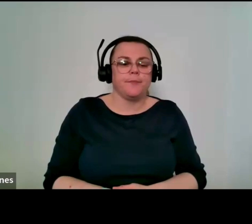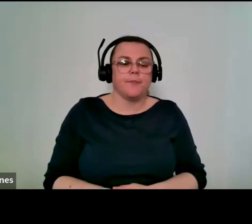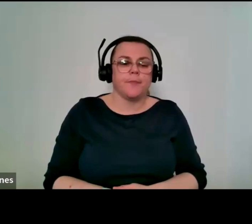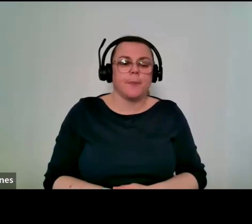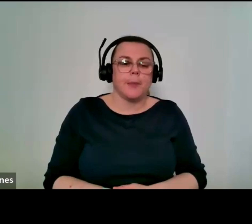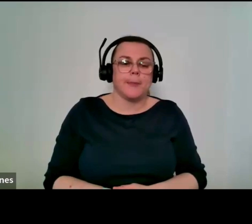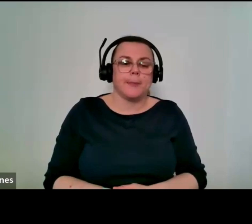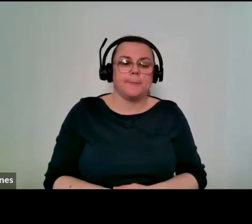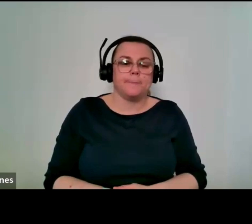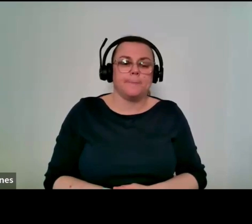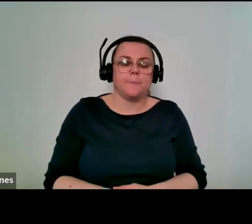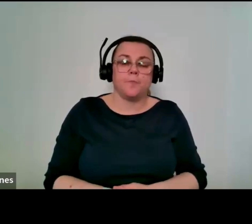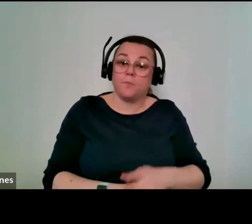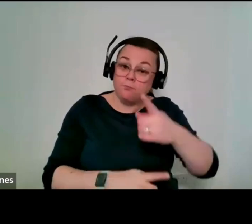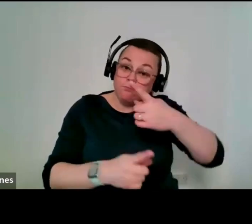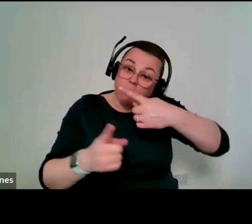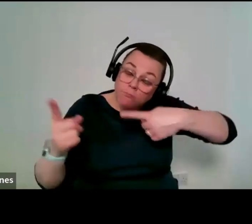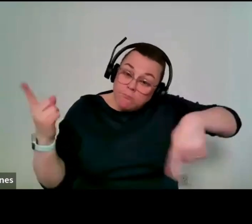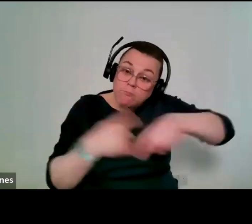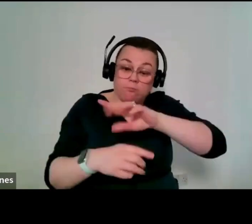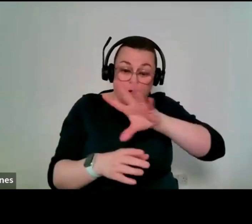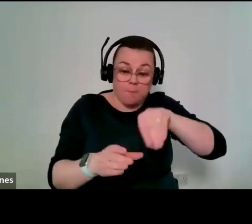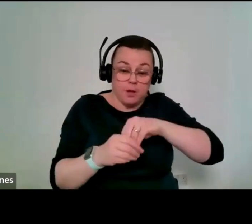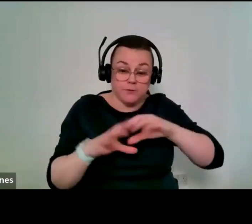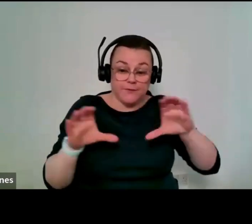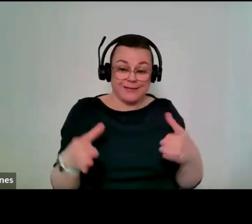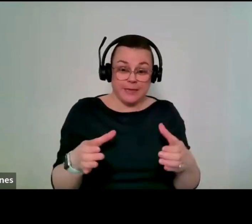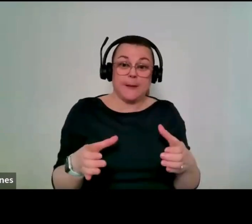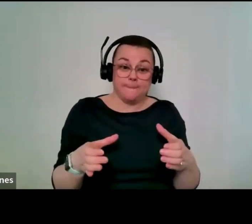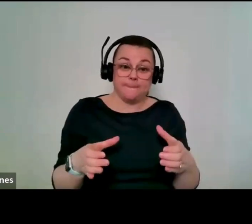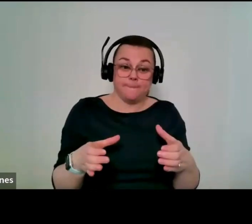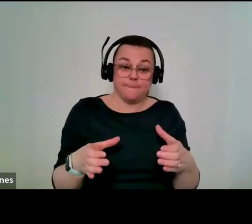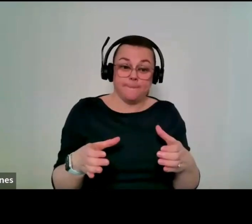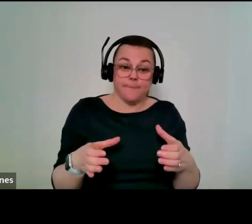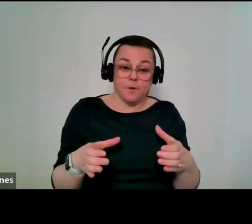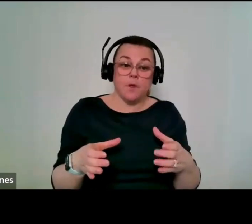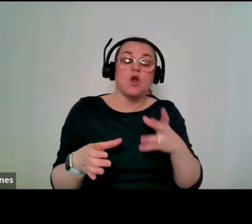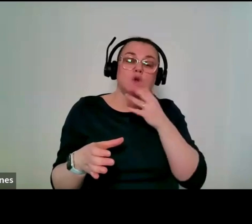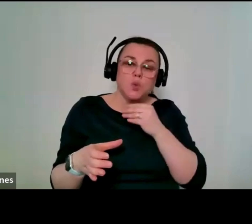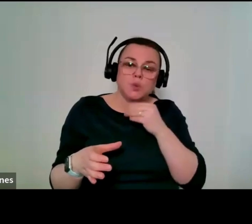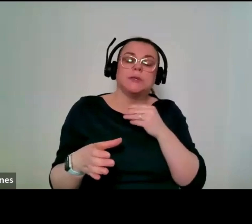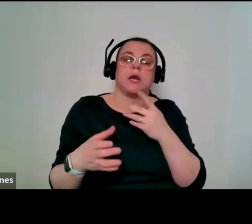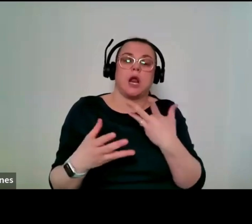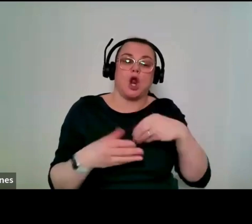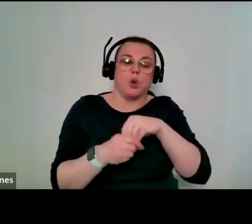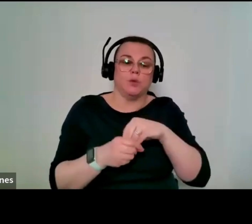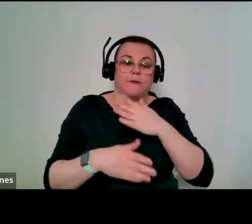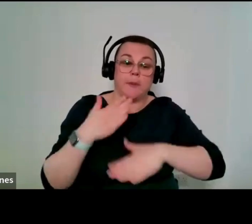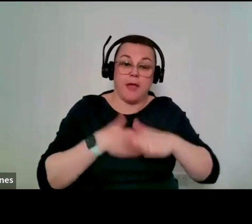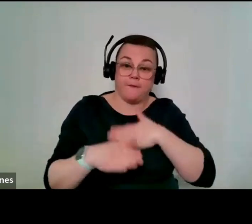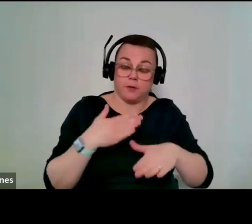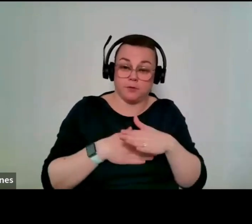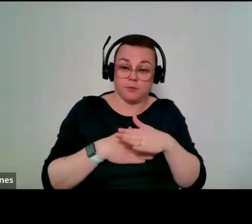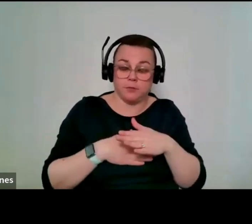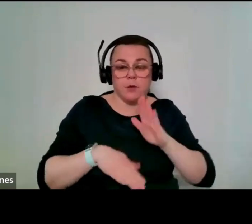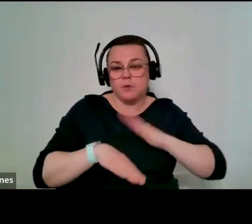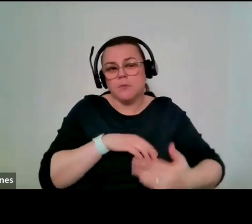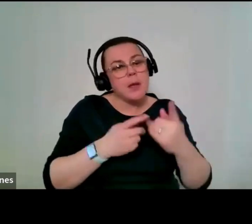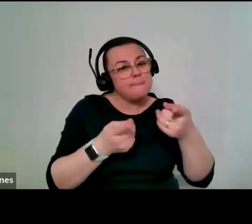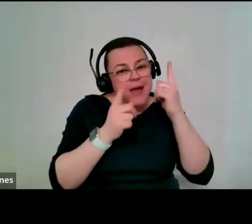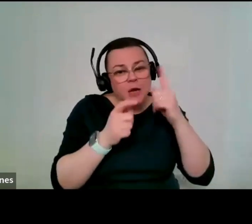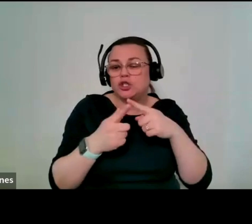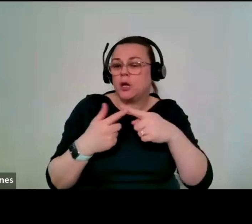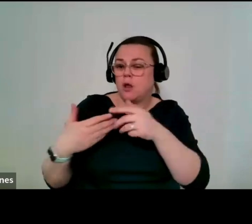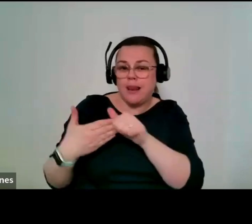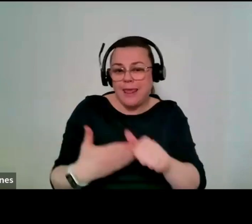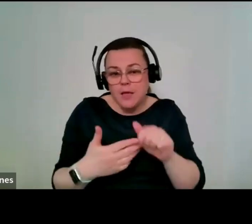It requires every one of you in the team applying inclusive behaviours as ally, whether you're a manager, a